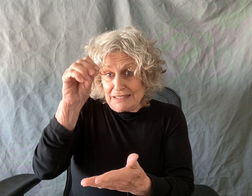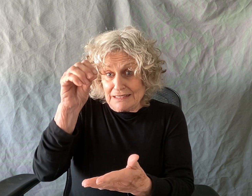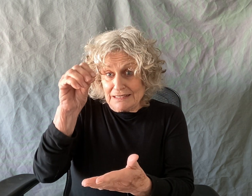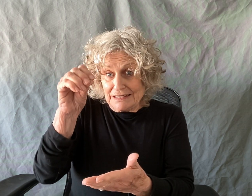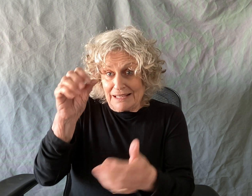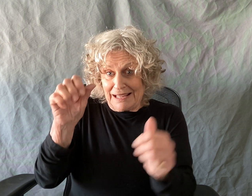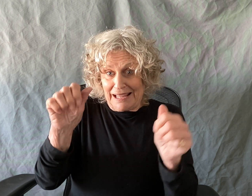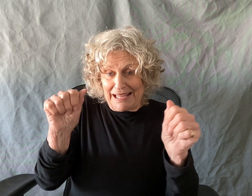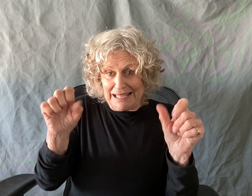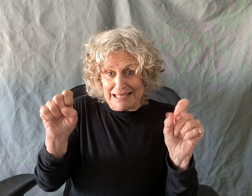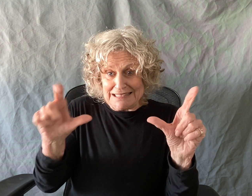learning